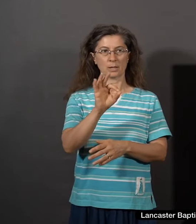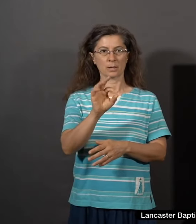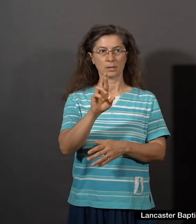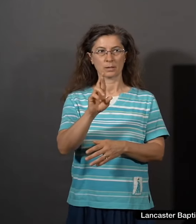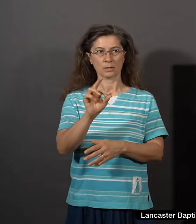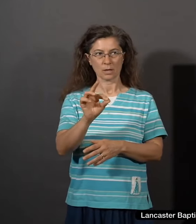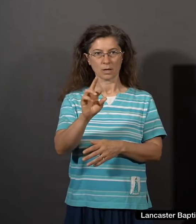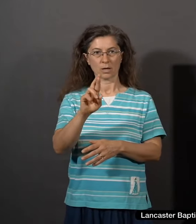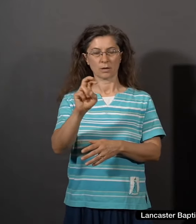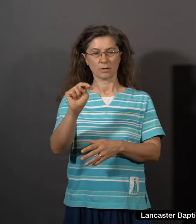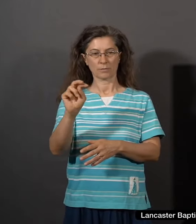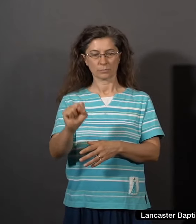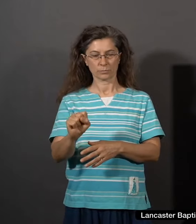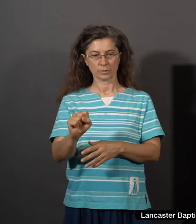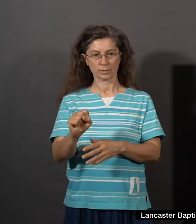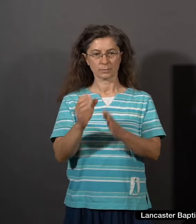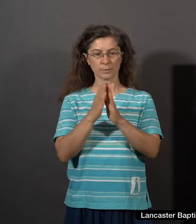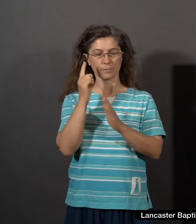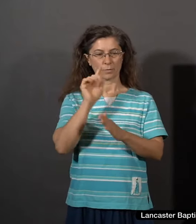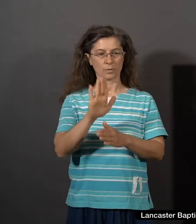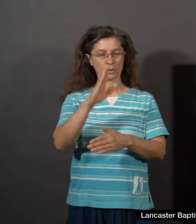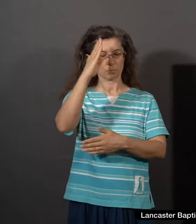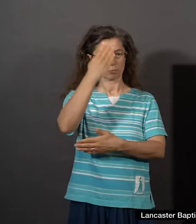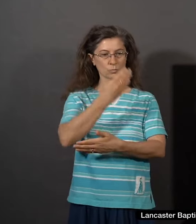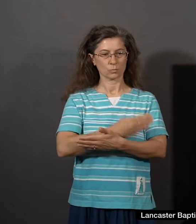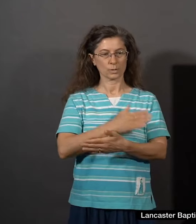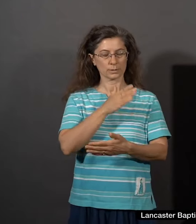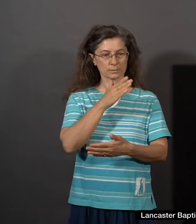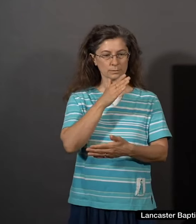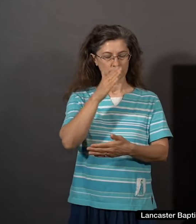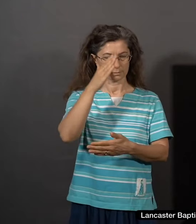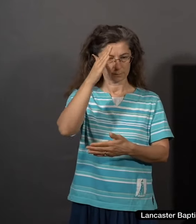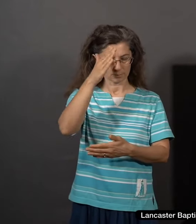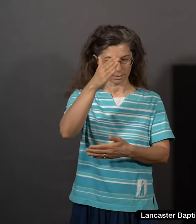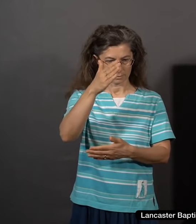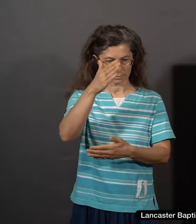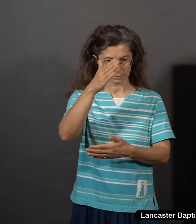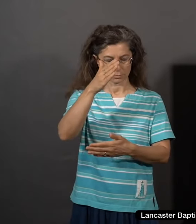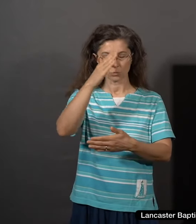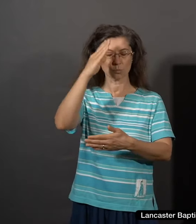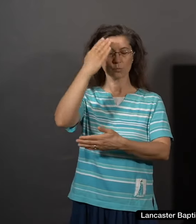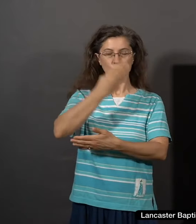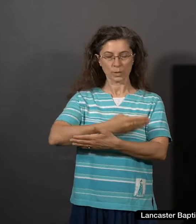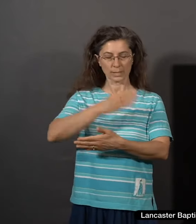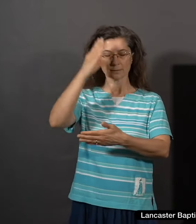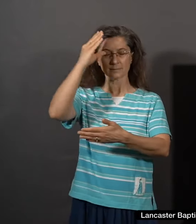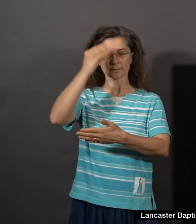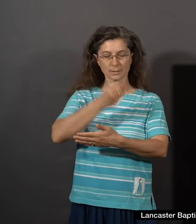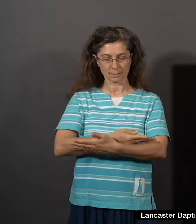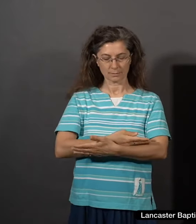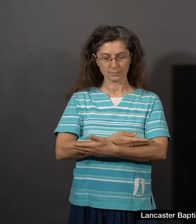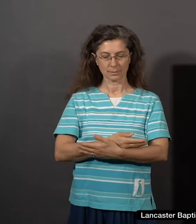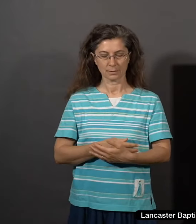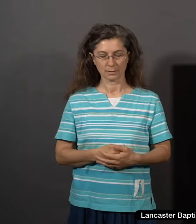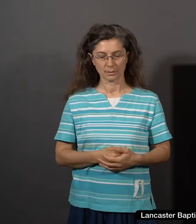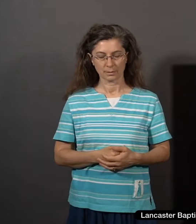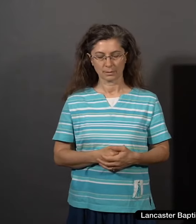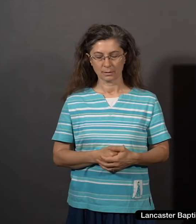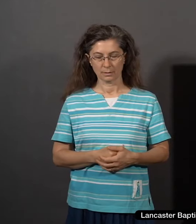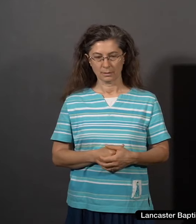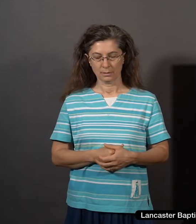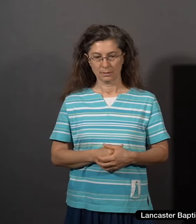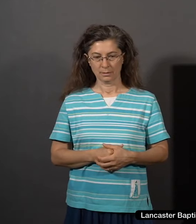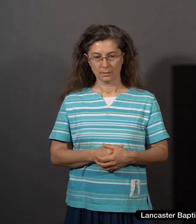year old grandson zach he's been sick for more than a week uh praying he does not have covid uh adelia uh and fernando